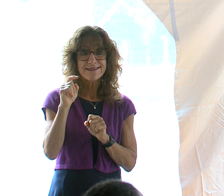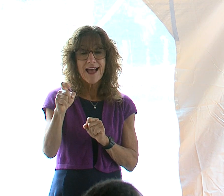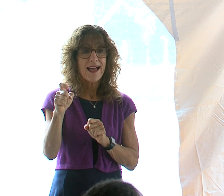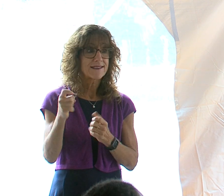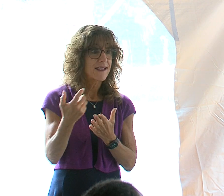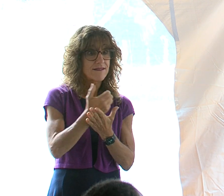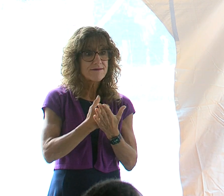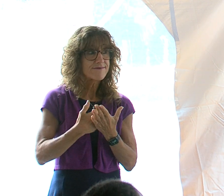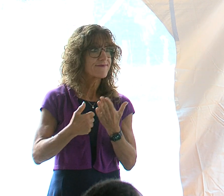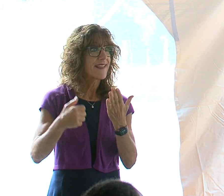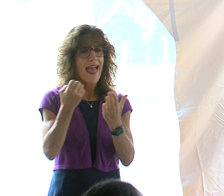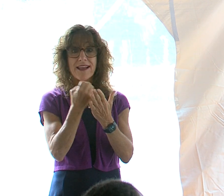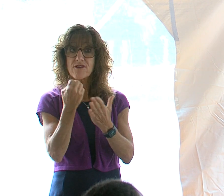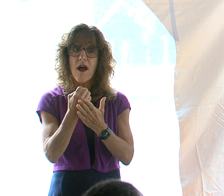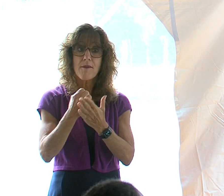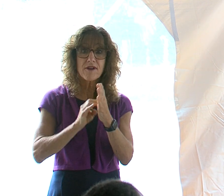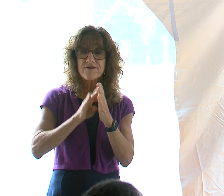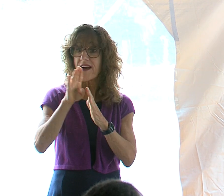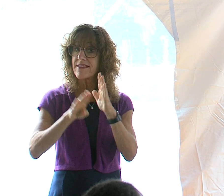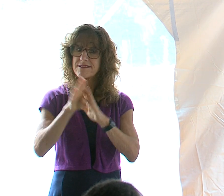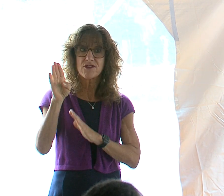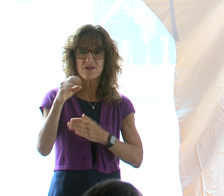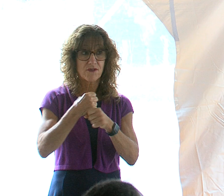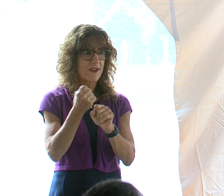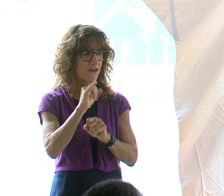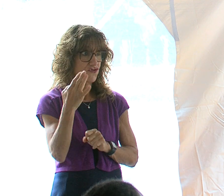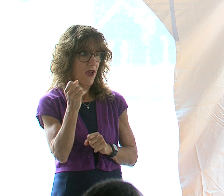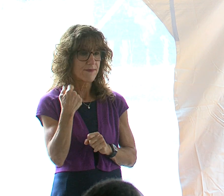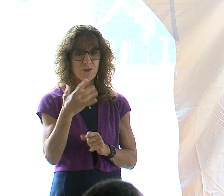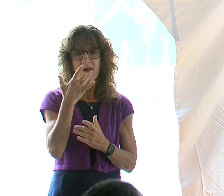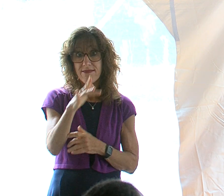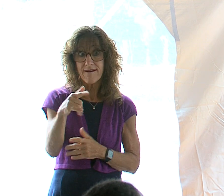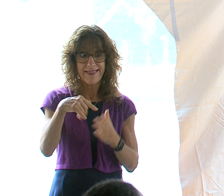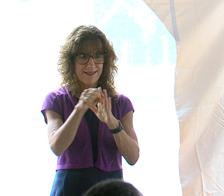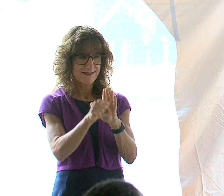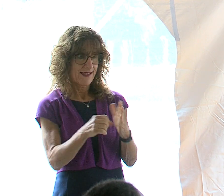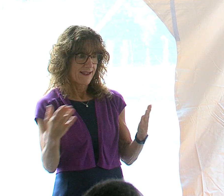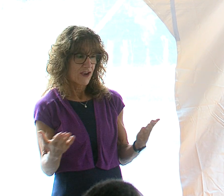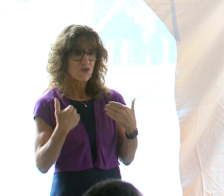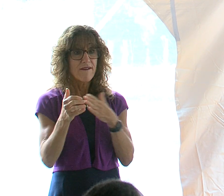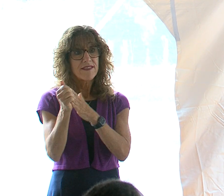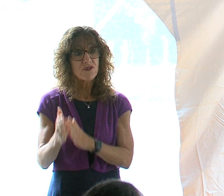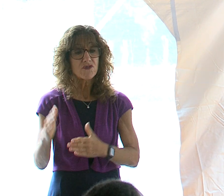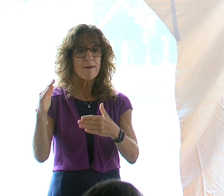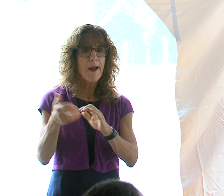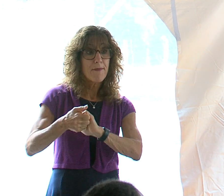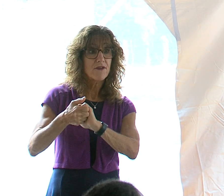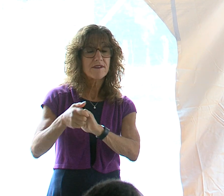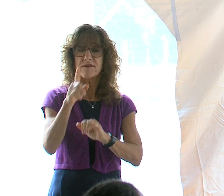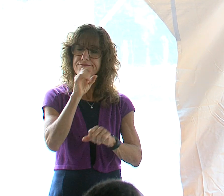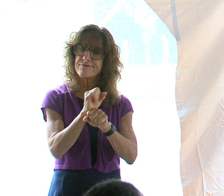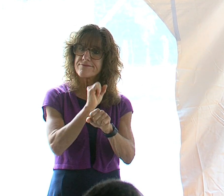fueling economic revitalization, and creating jobs. We are fortunate in this state to have the leadership and partnership of a